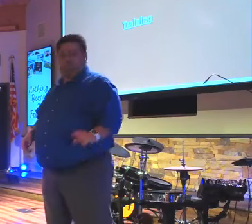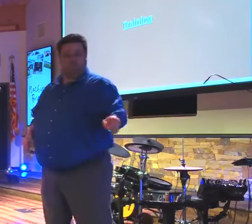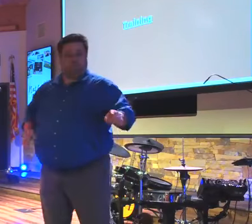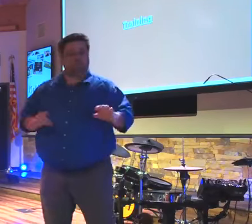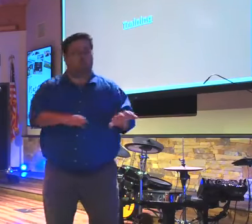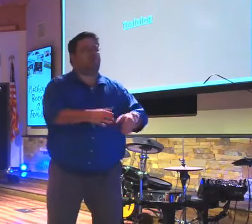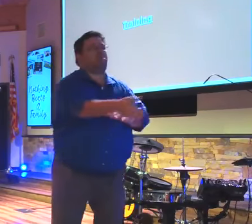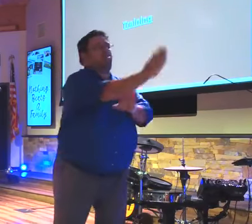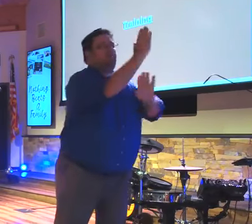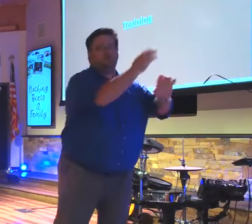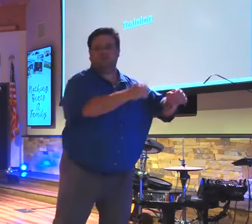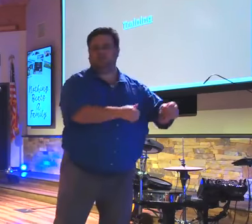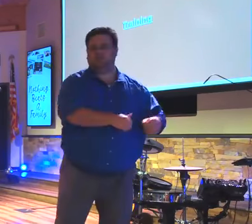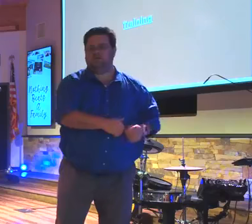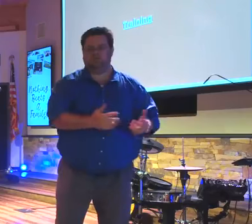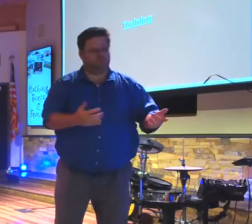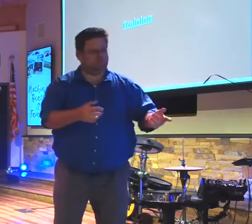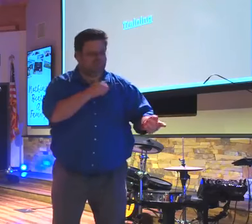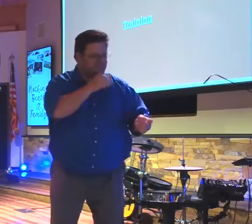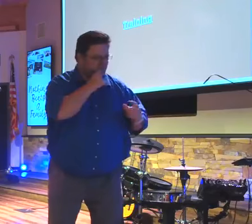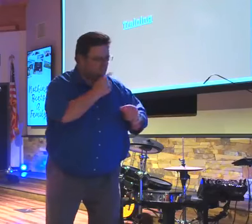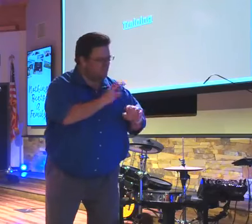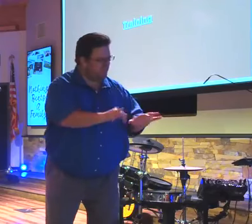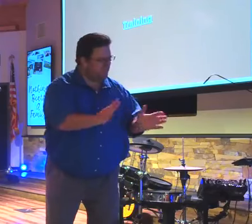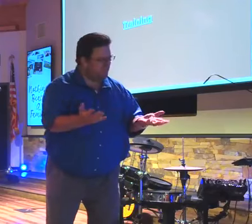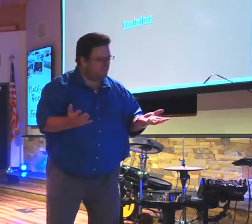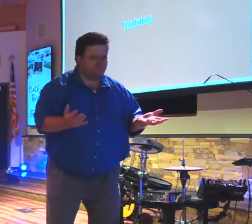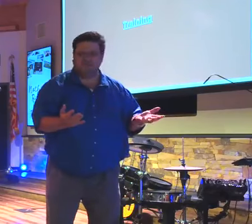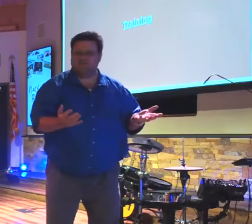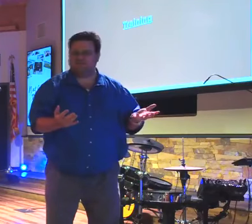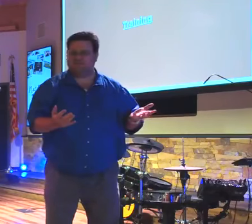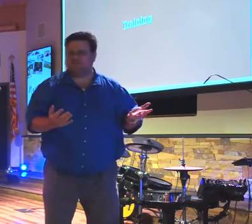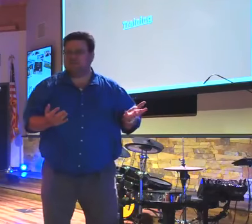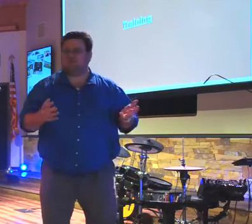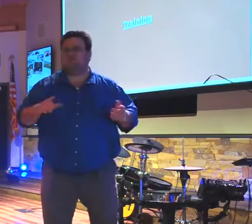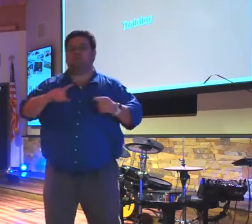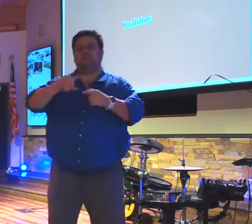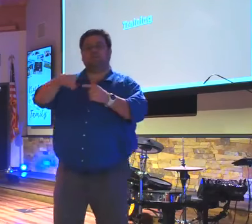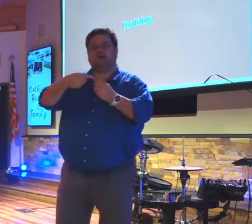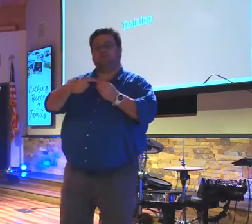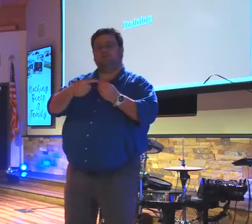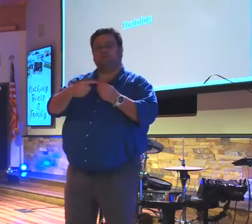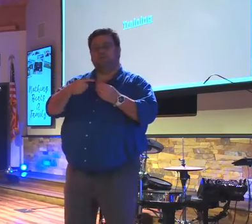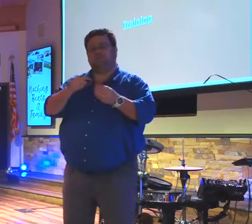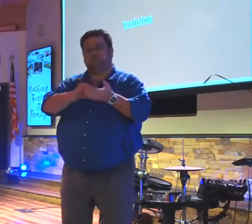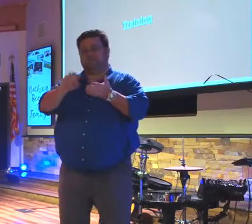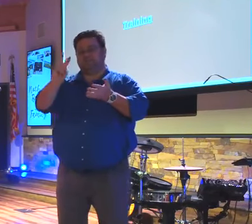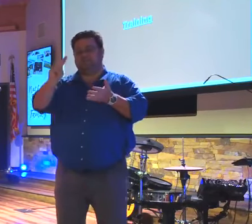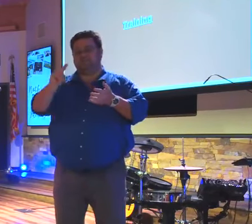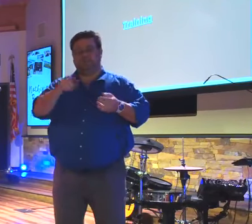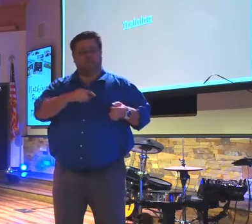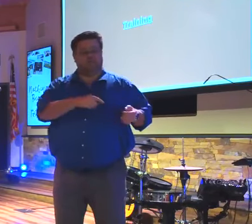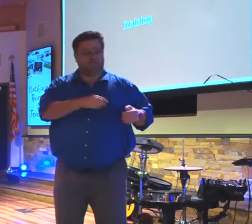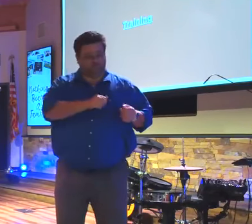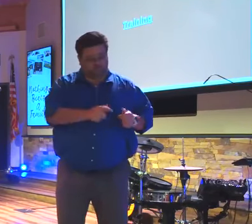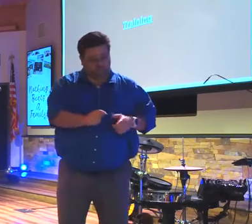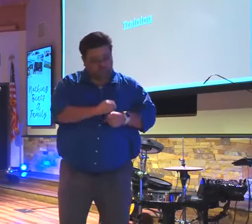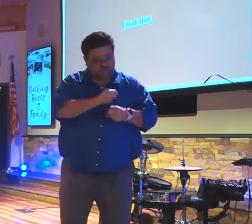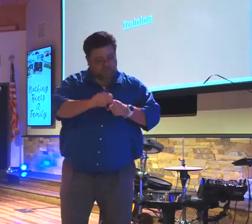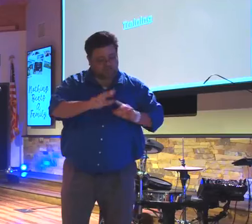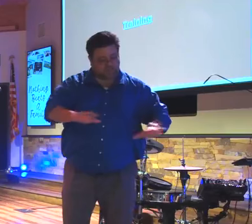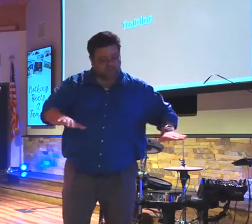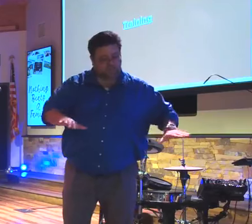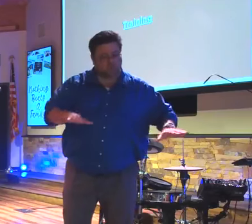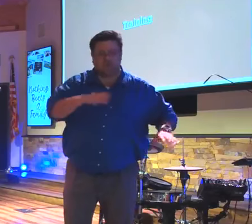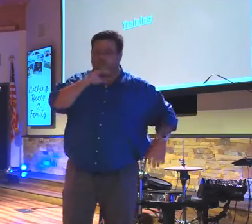mean they're going to do it that way when you aren't around. So you say, well, what about the end of verse 6? It says, train up a child in the way they should go, and when they're old, they